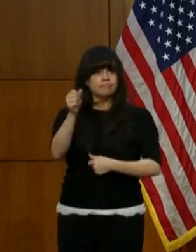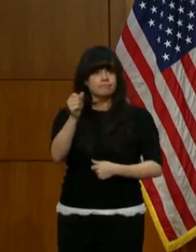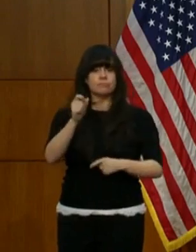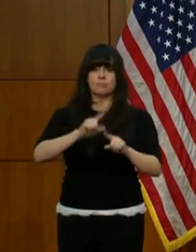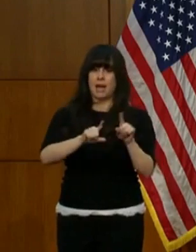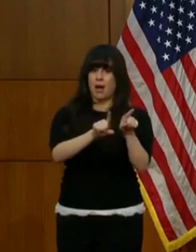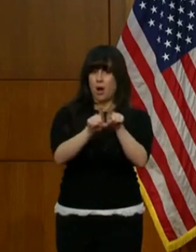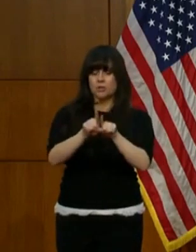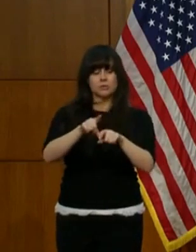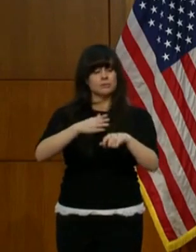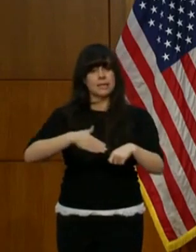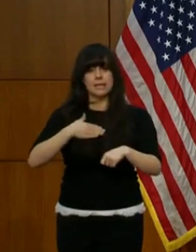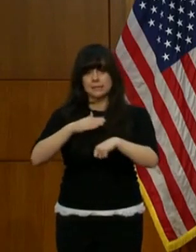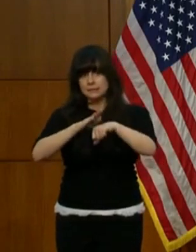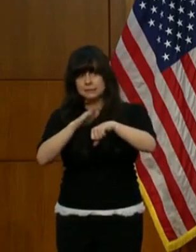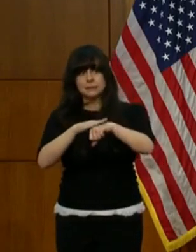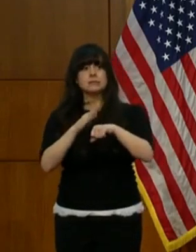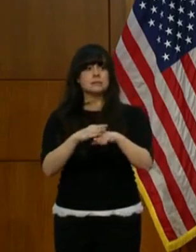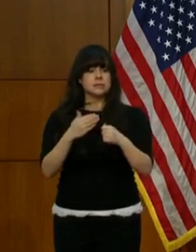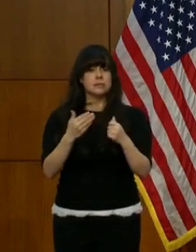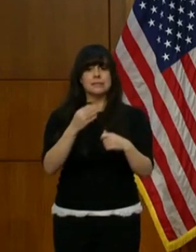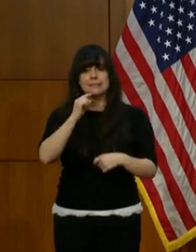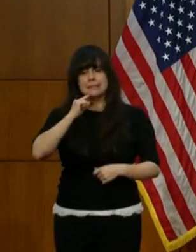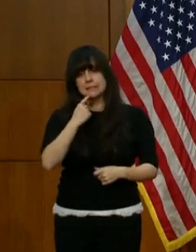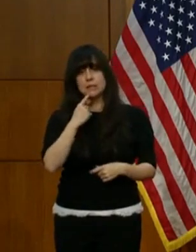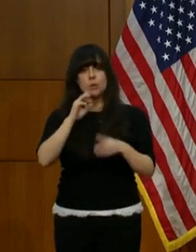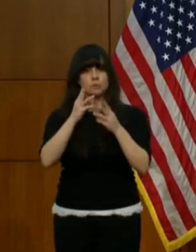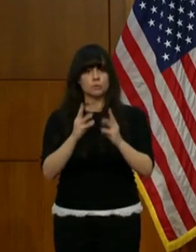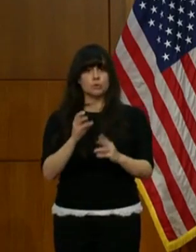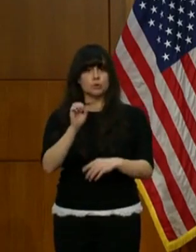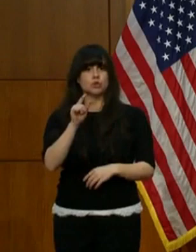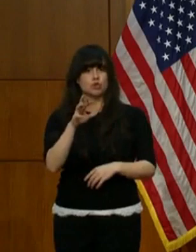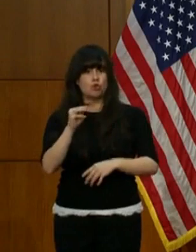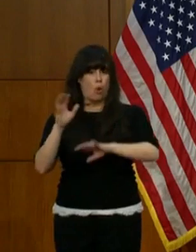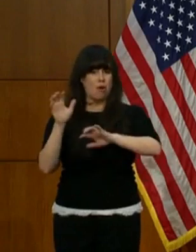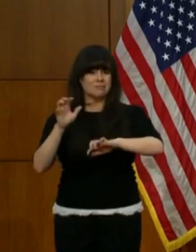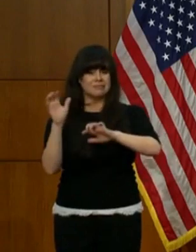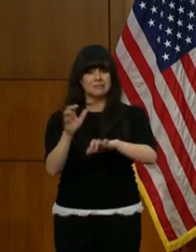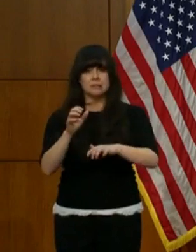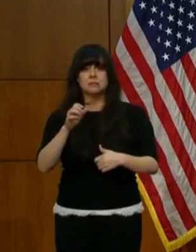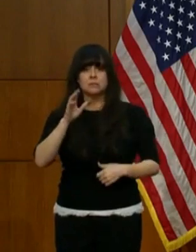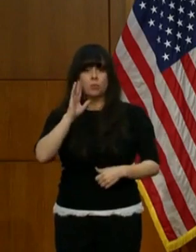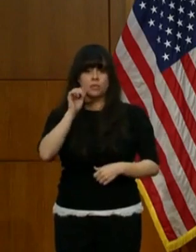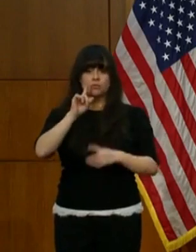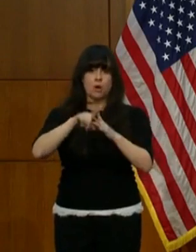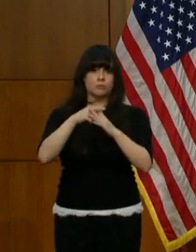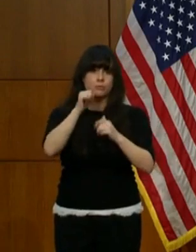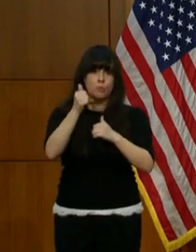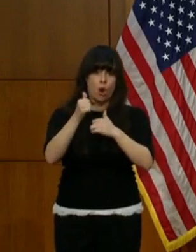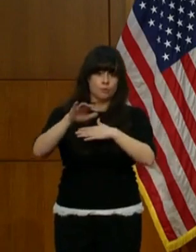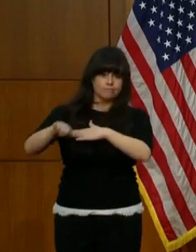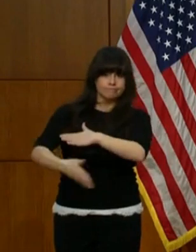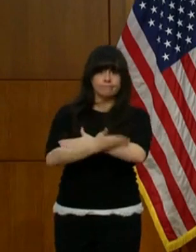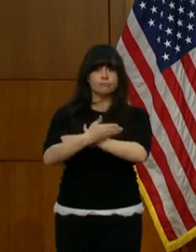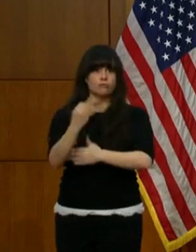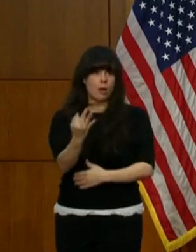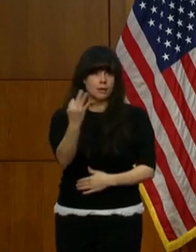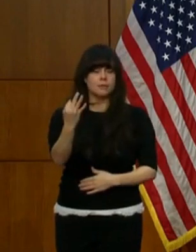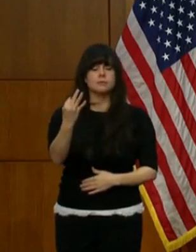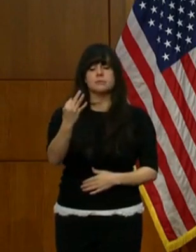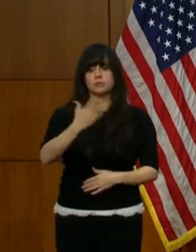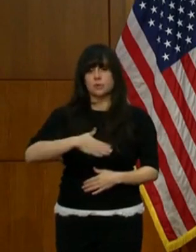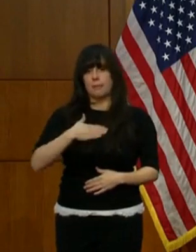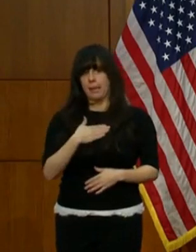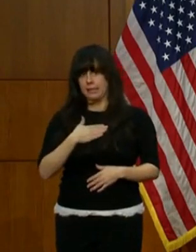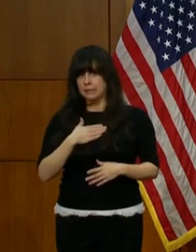have a serious storm approaching us tomorrow and into Friday. So be aware of that,